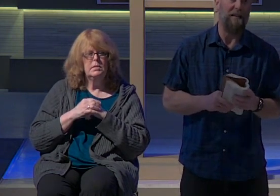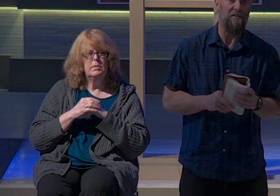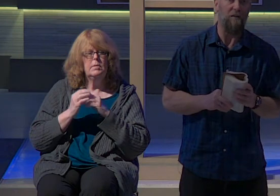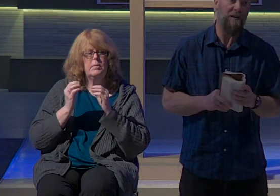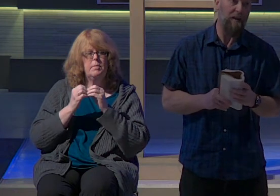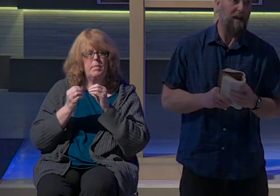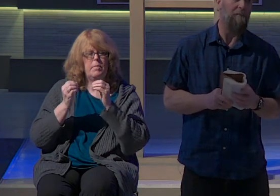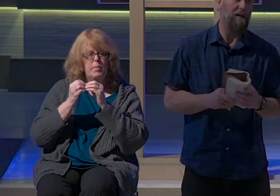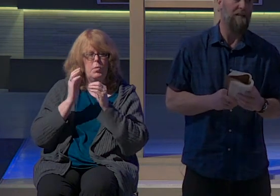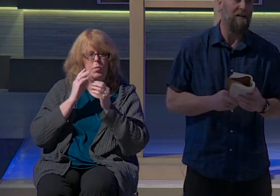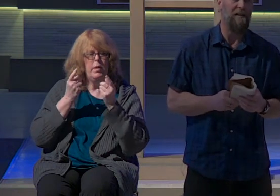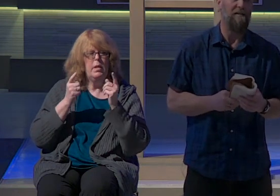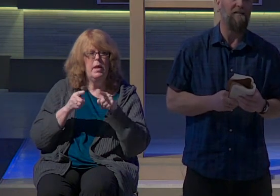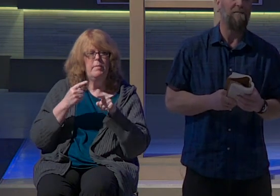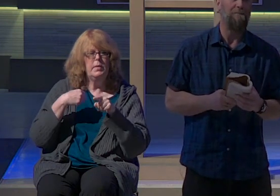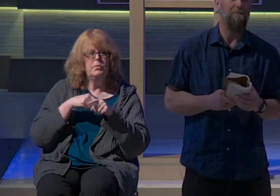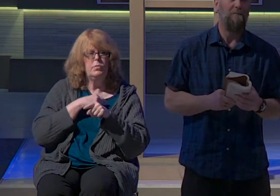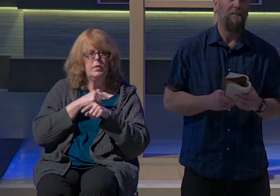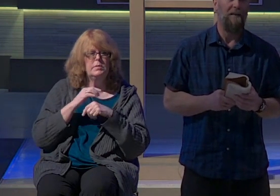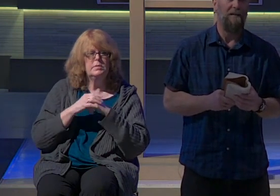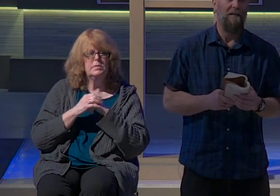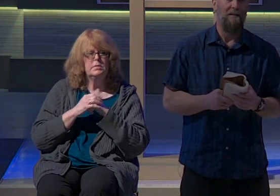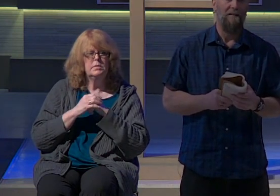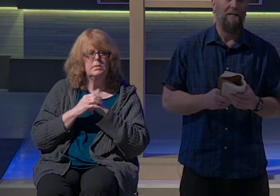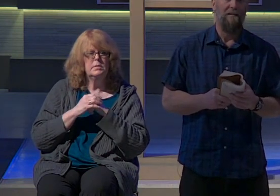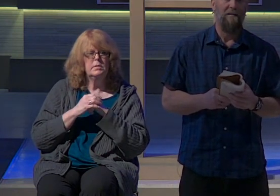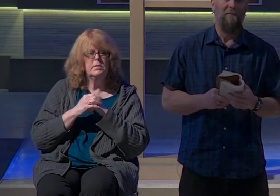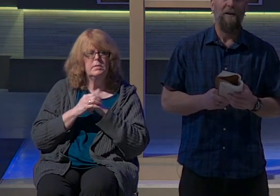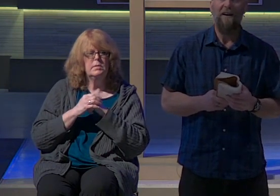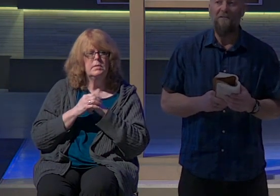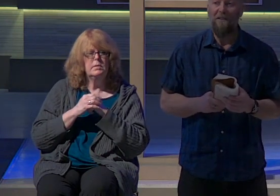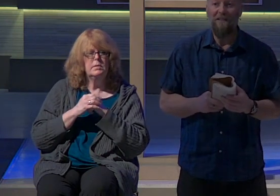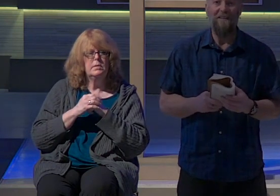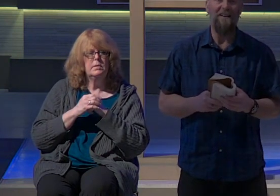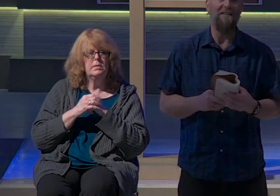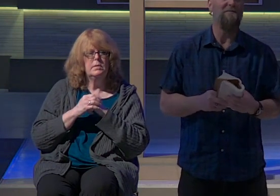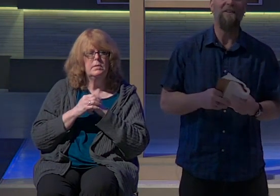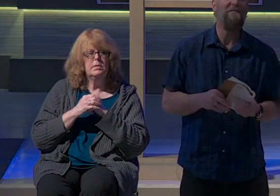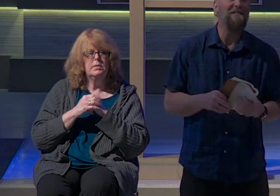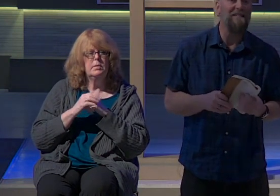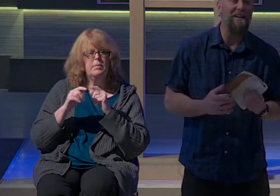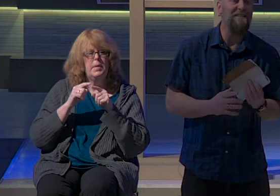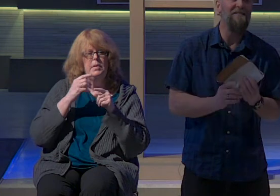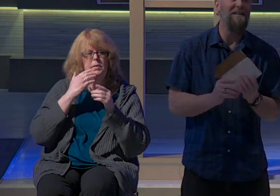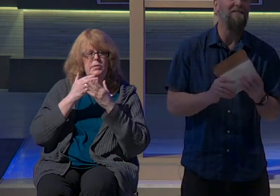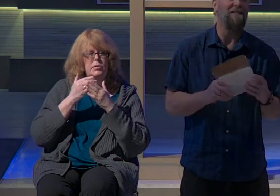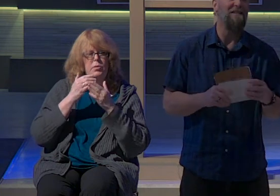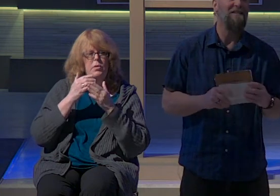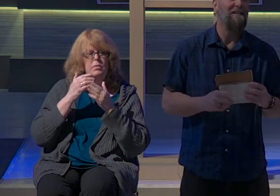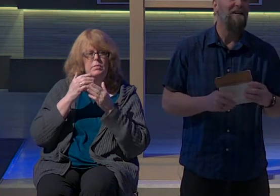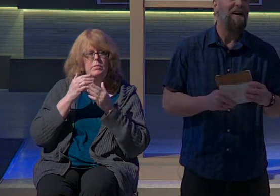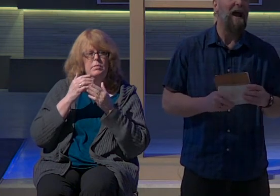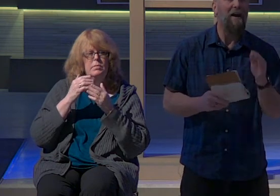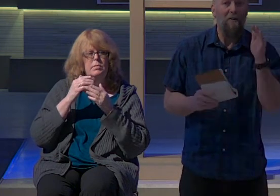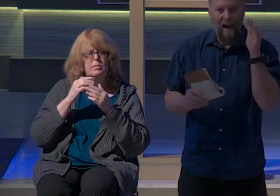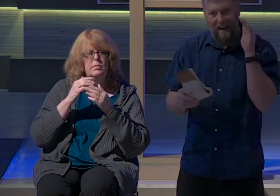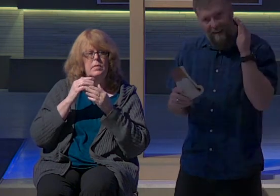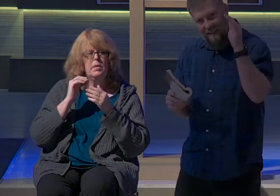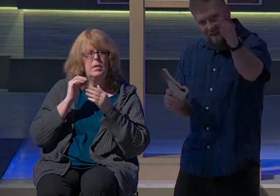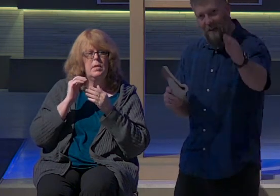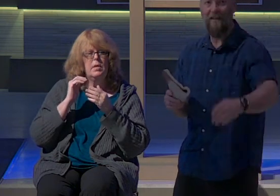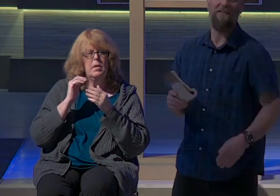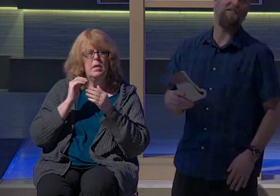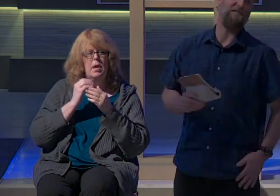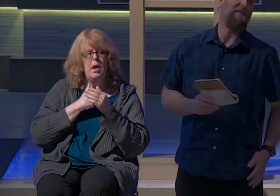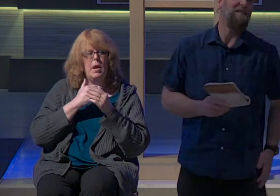Increasingly, it's going to be happening to us. But how good a thing it is, for even as Dan has said, look, our eye